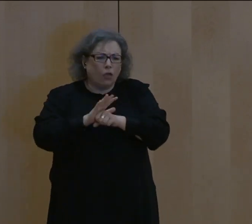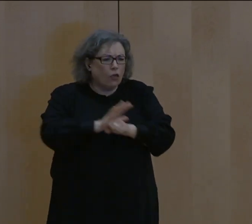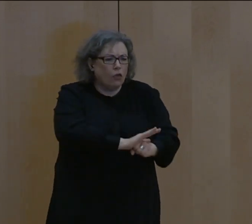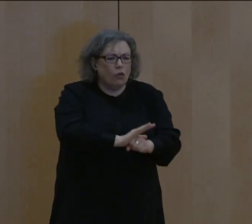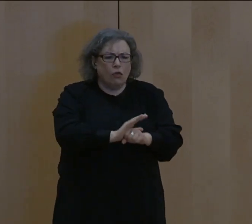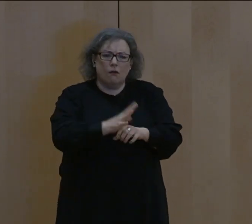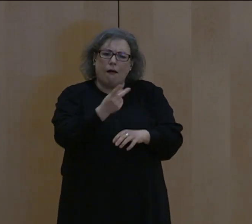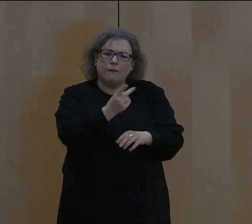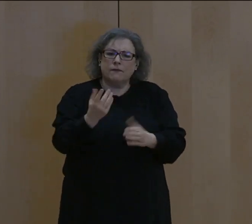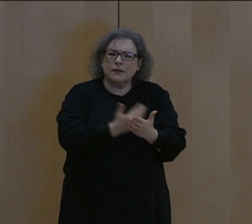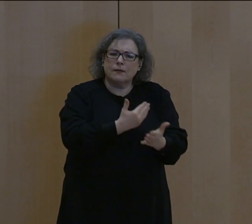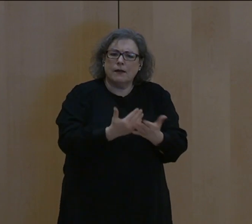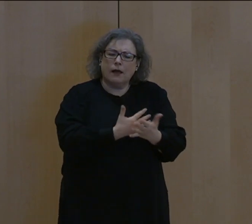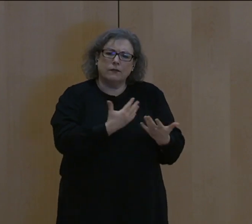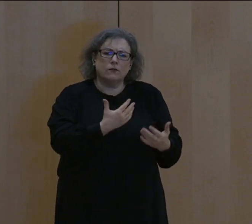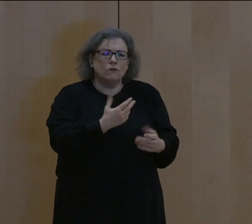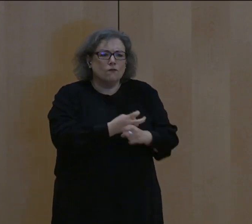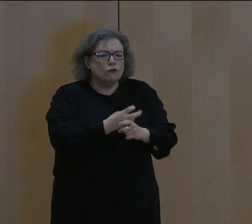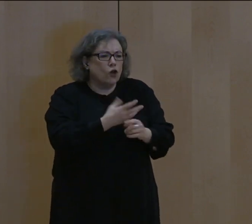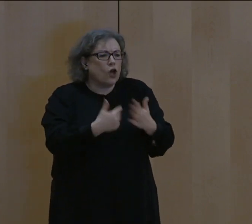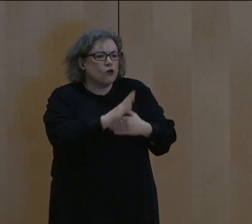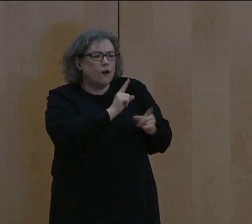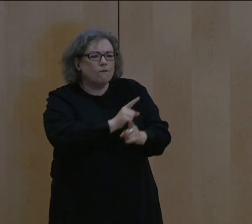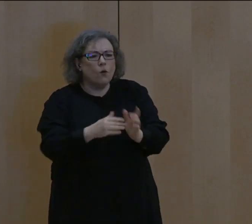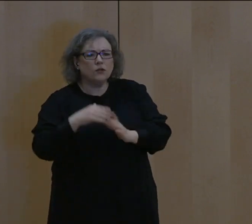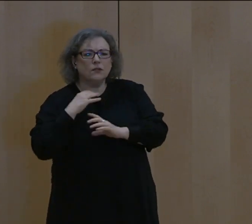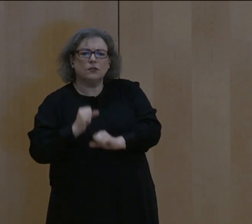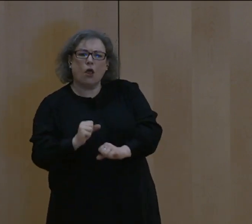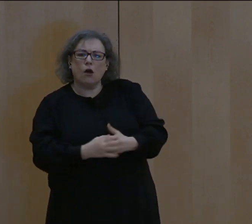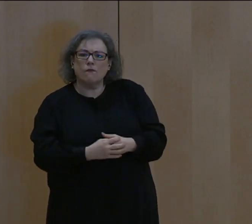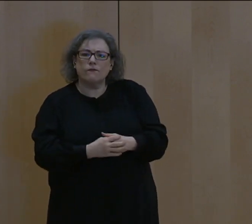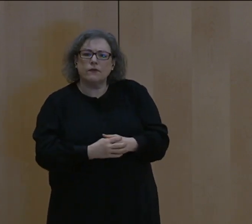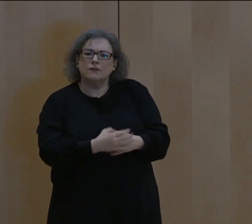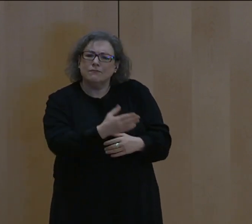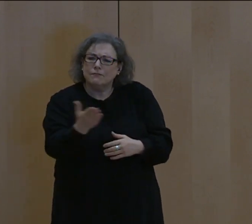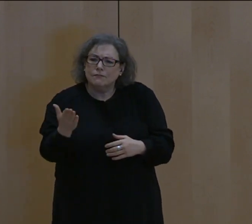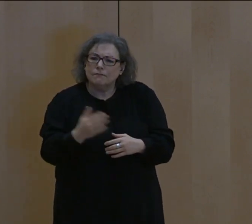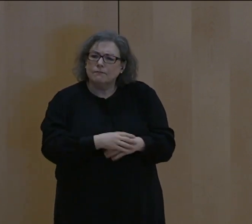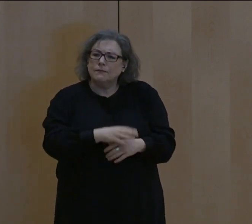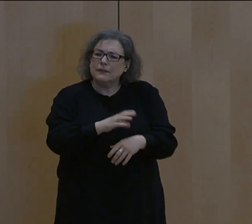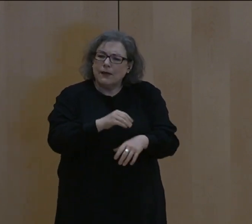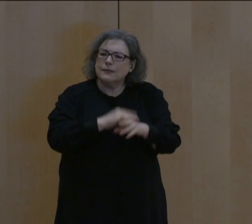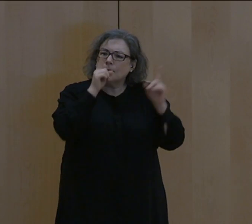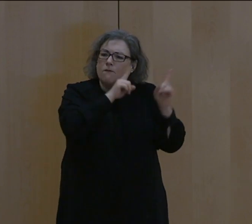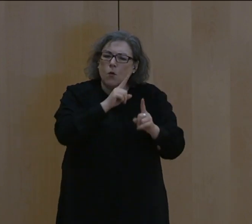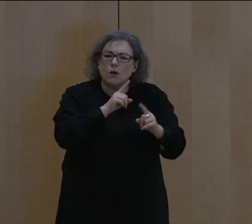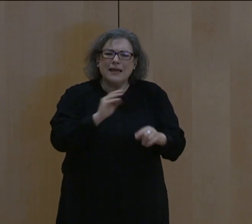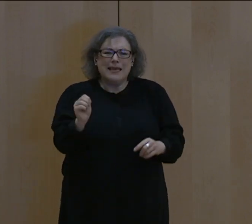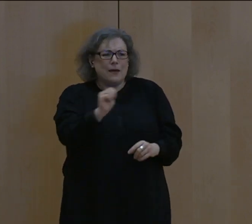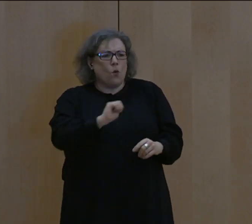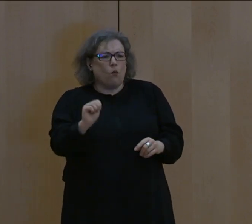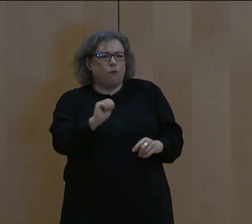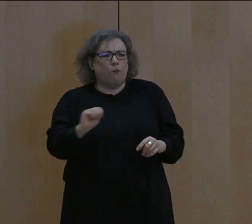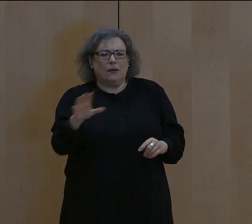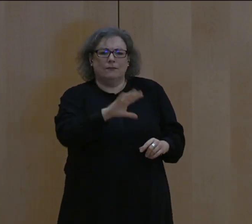Swedish people, the current Europe, which became peaceful for so many years,